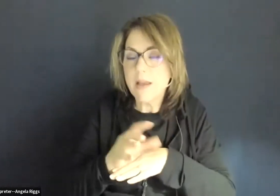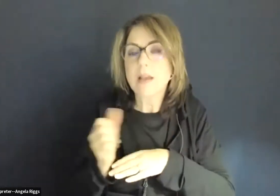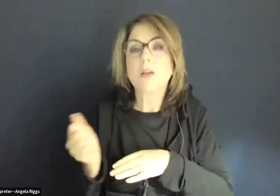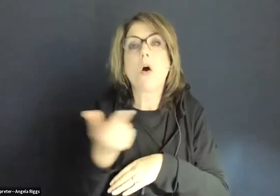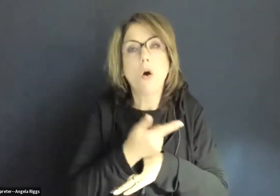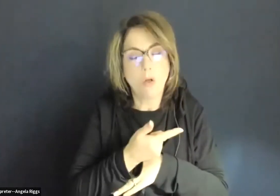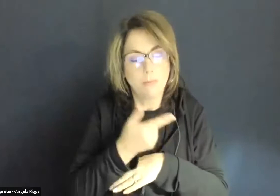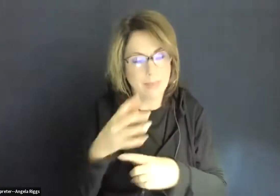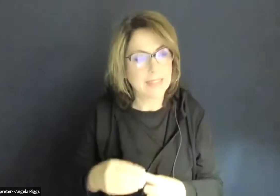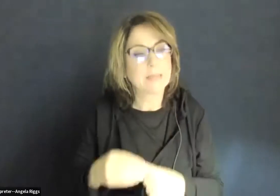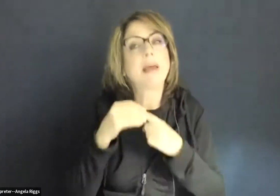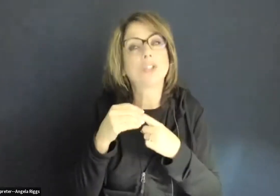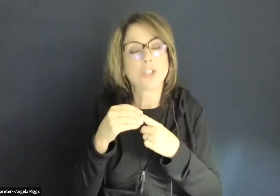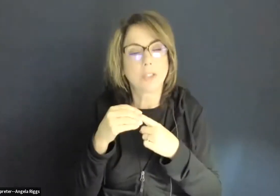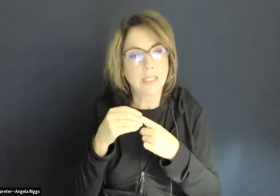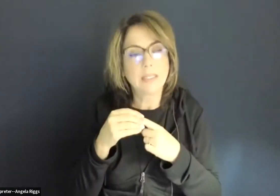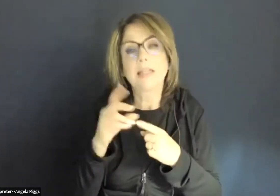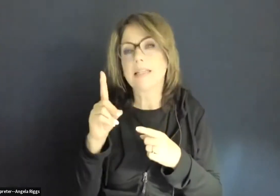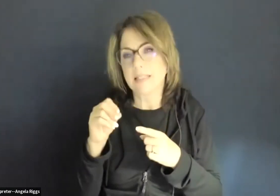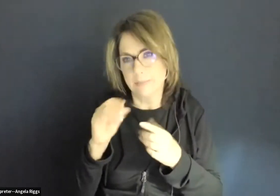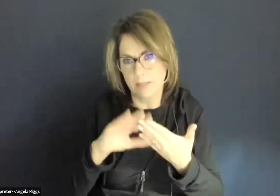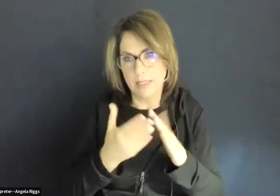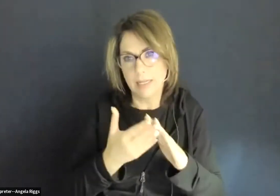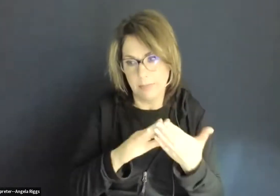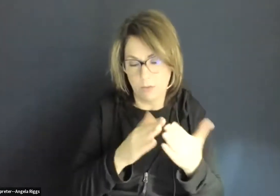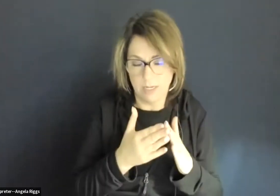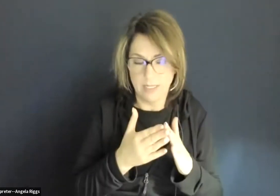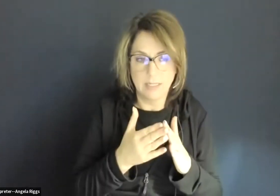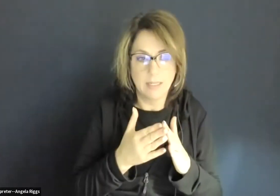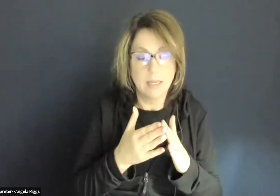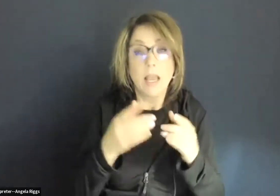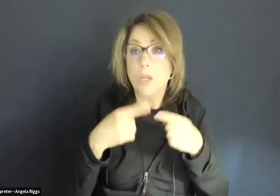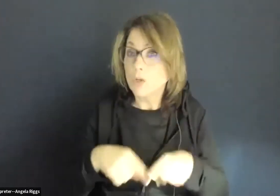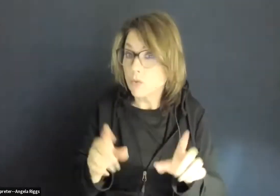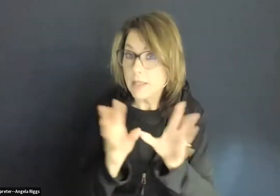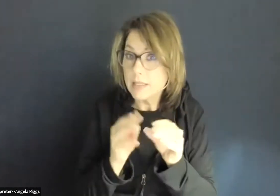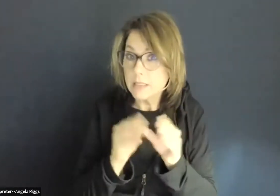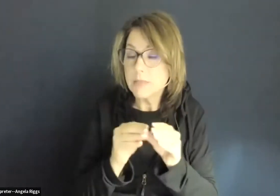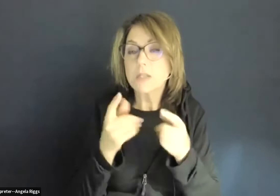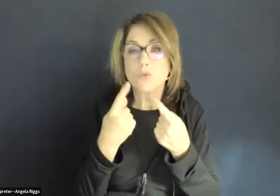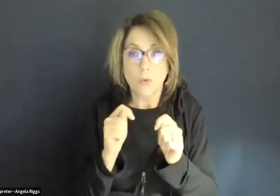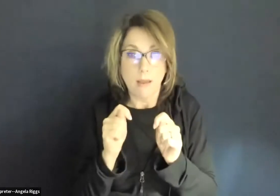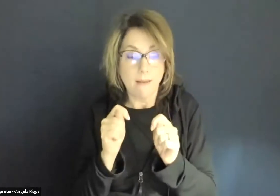especially the cross-disability community. And during these meetings, we try to have